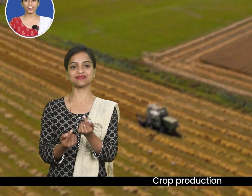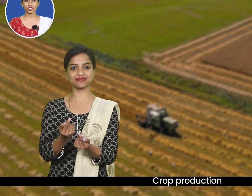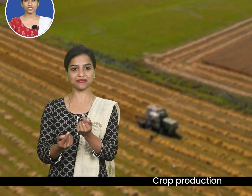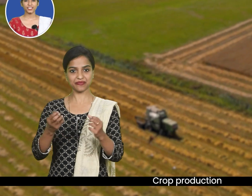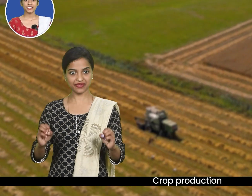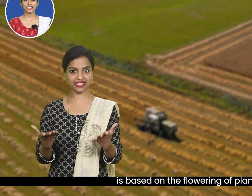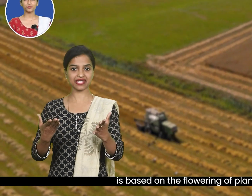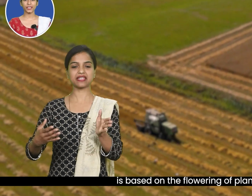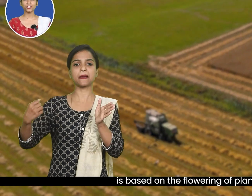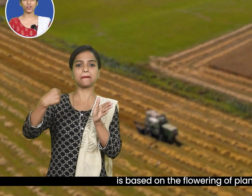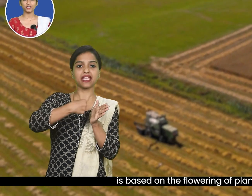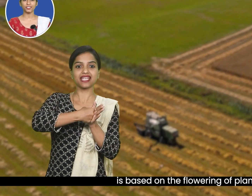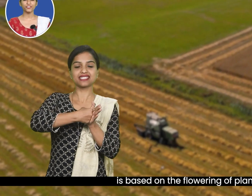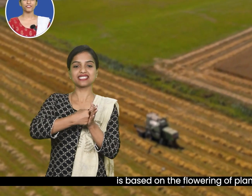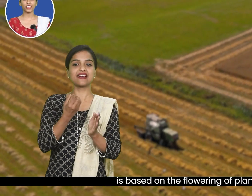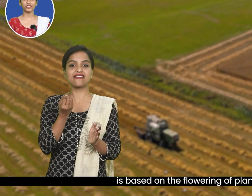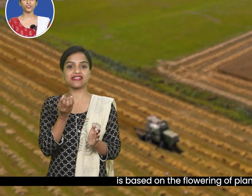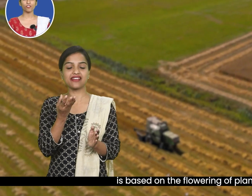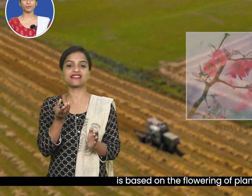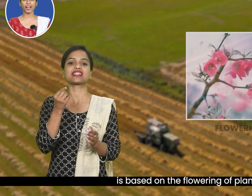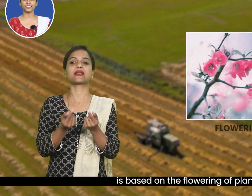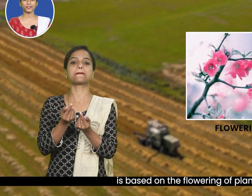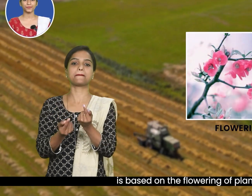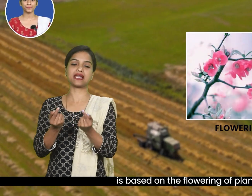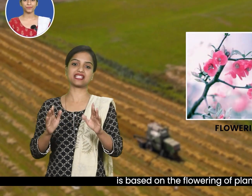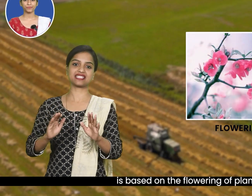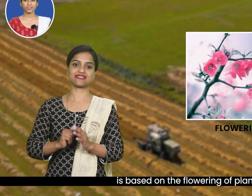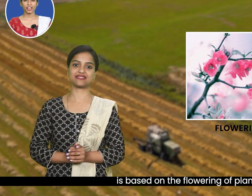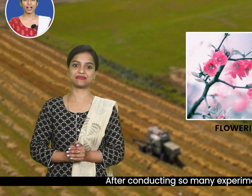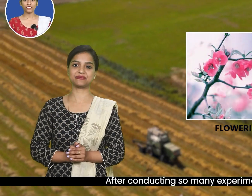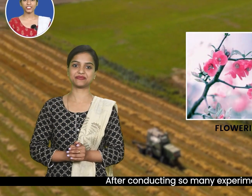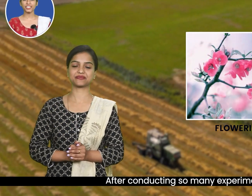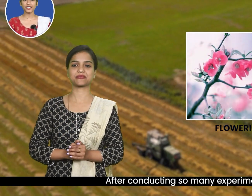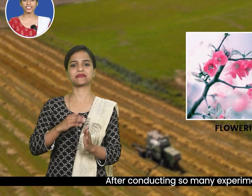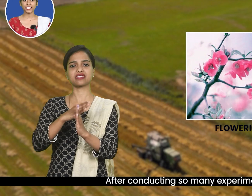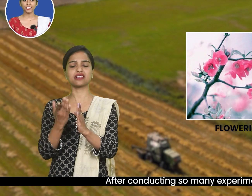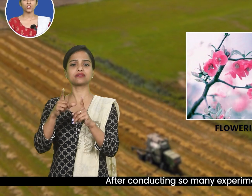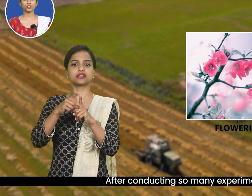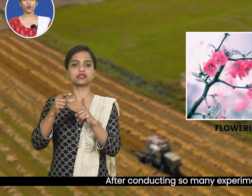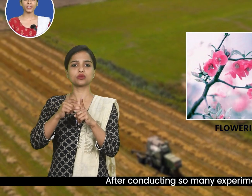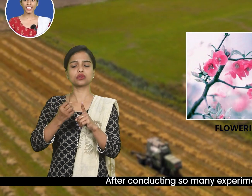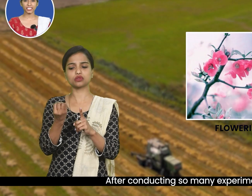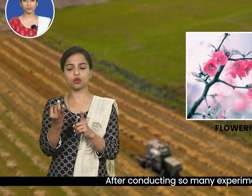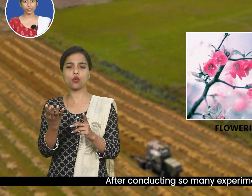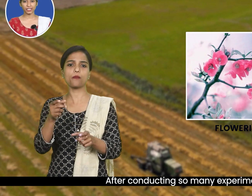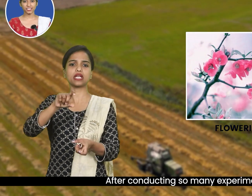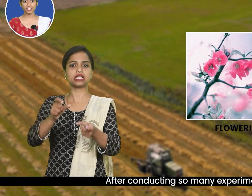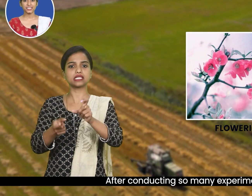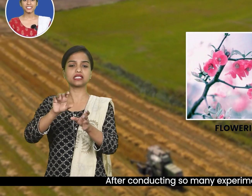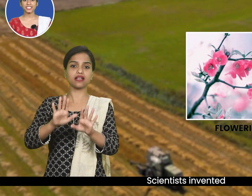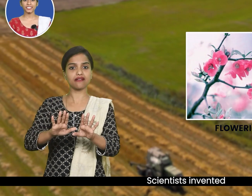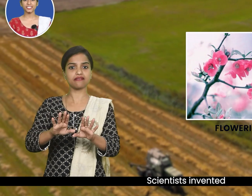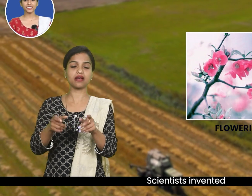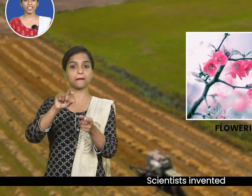Crop production is based on the flowering of plant. After conducting so many